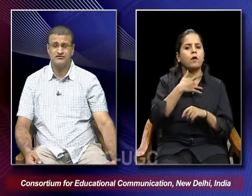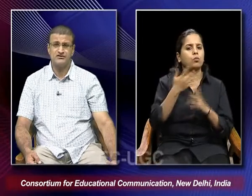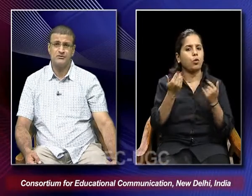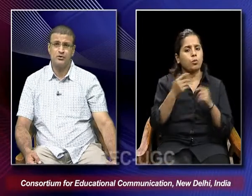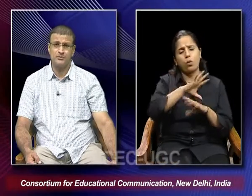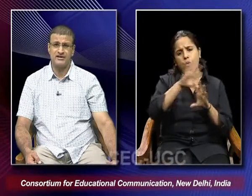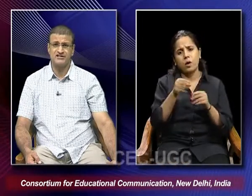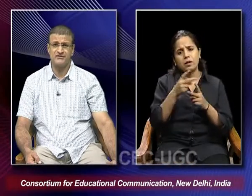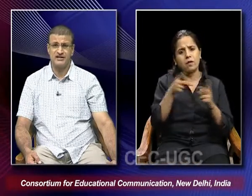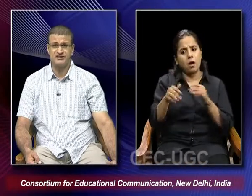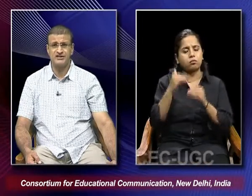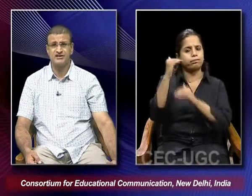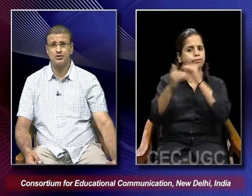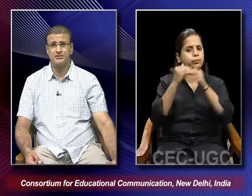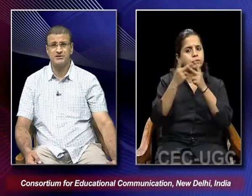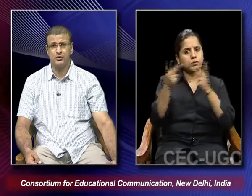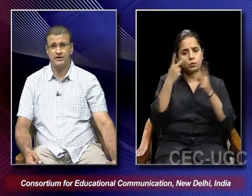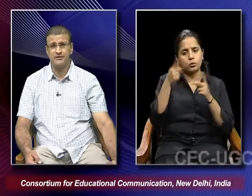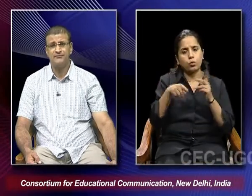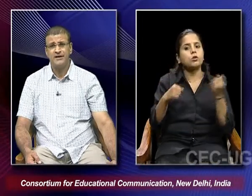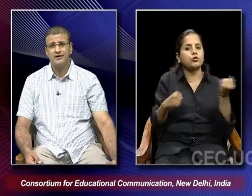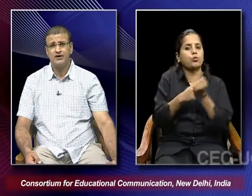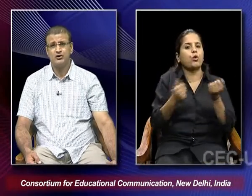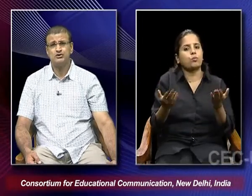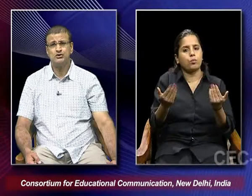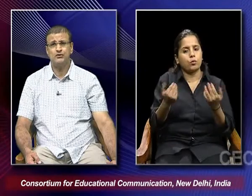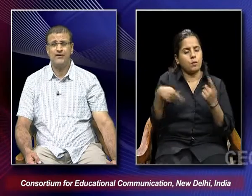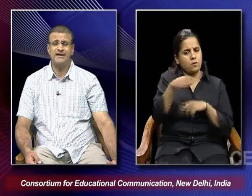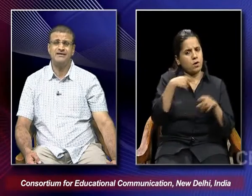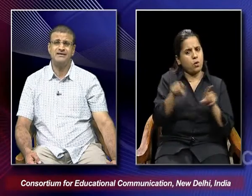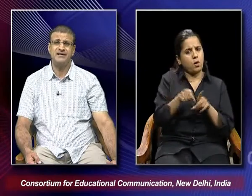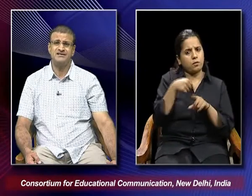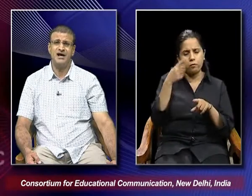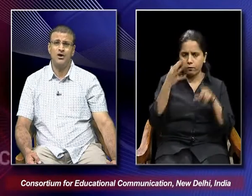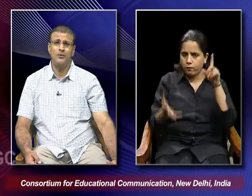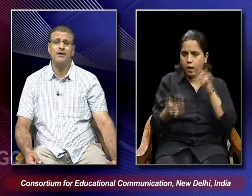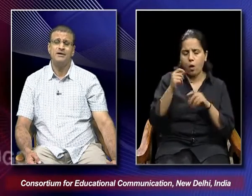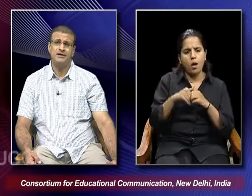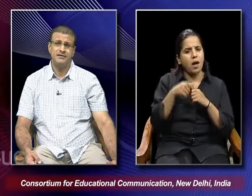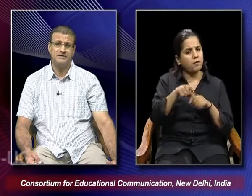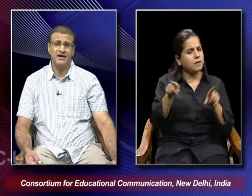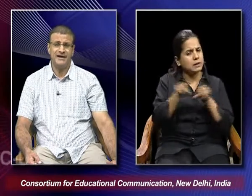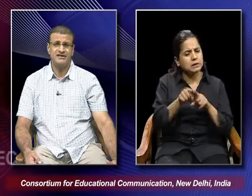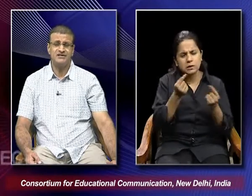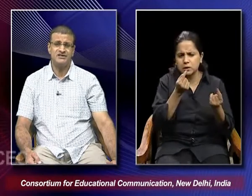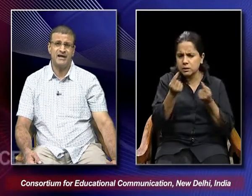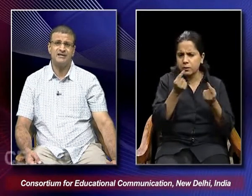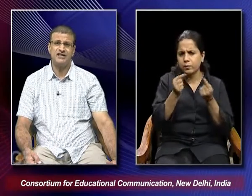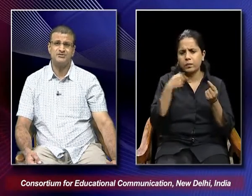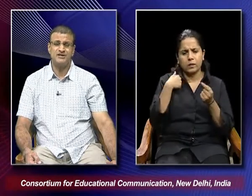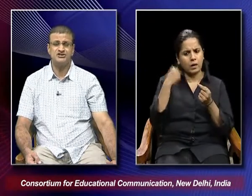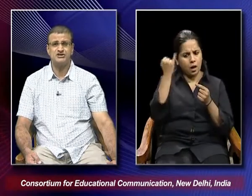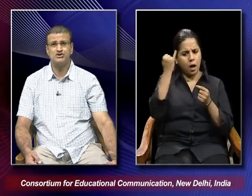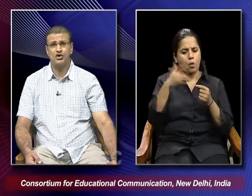movements which were more progressive in nature, they could be supported. We also find that that is how the ideals and